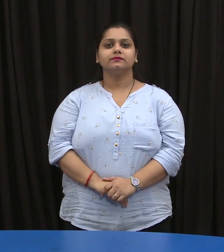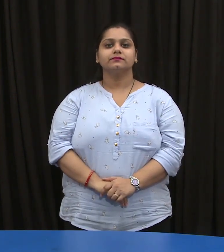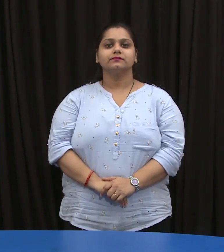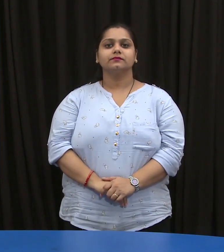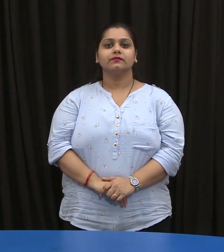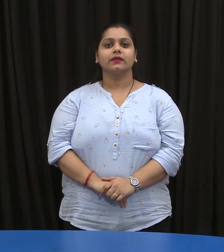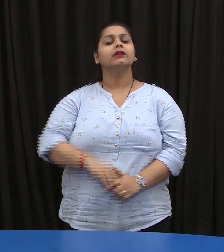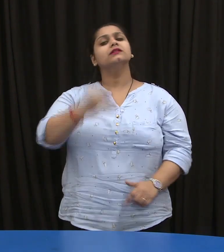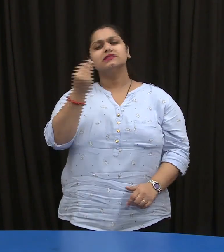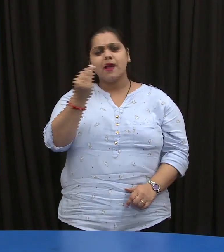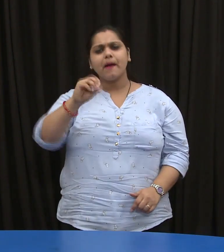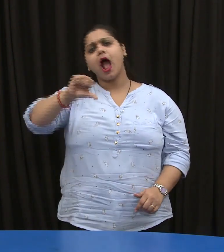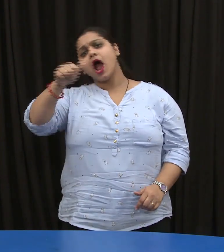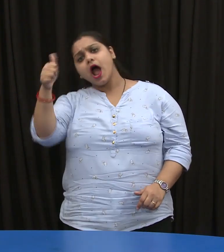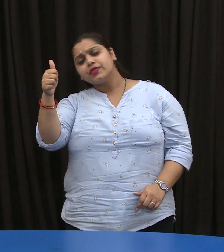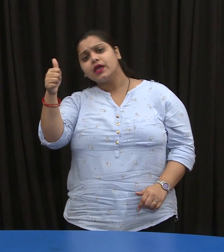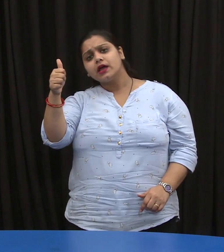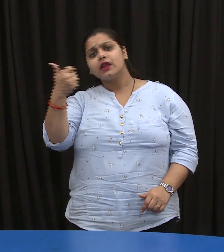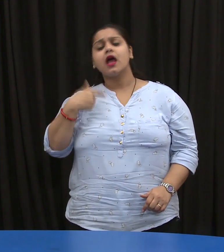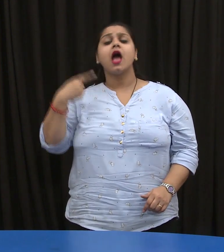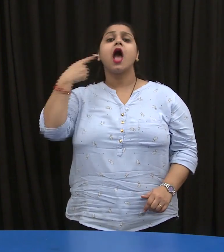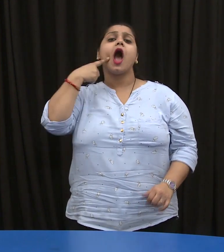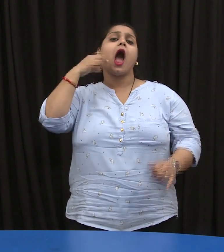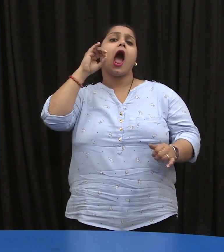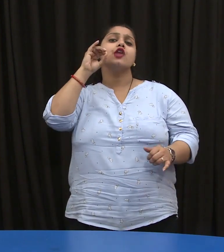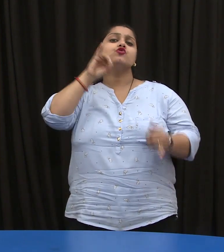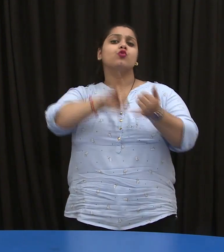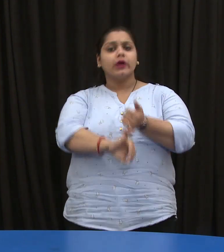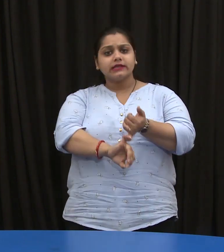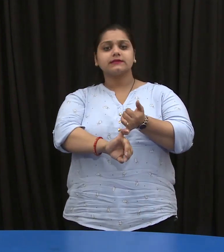Some other examples are iOS,